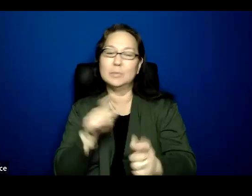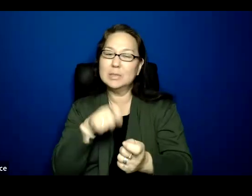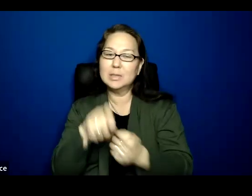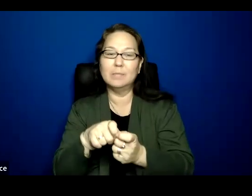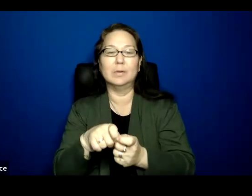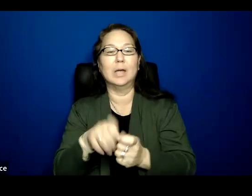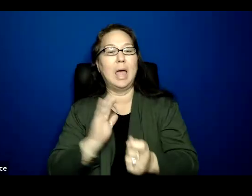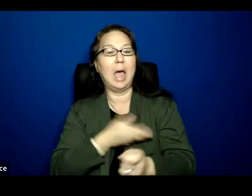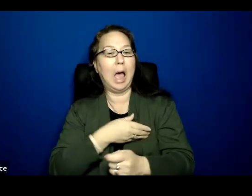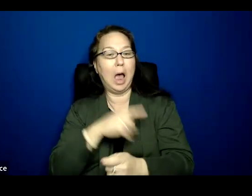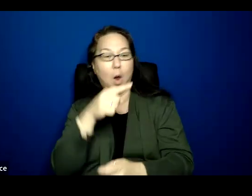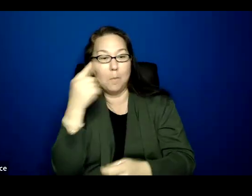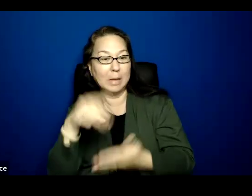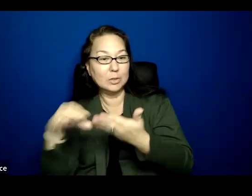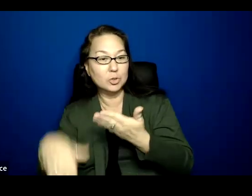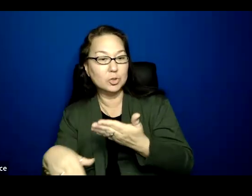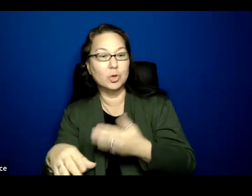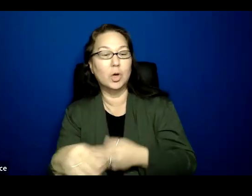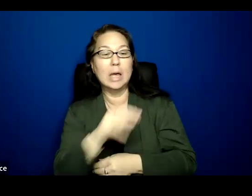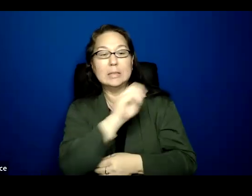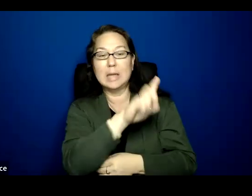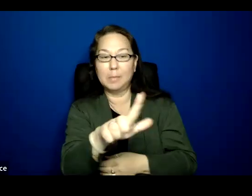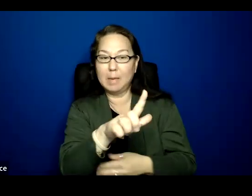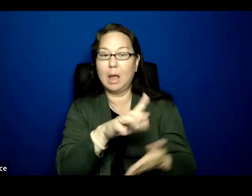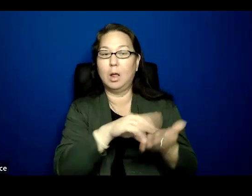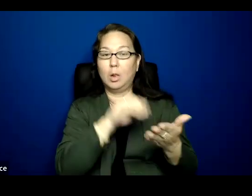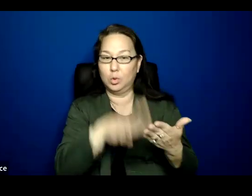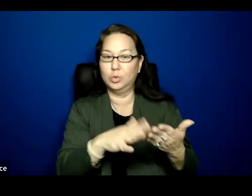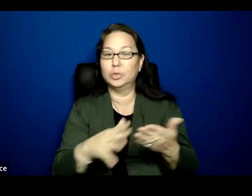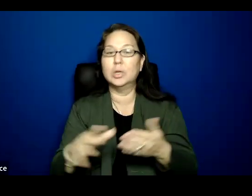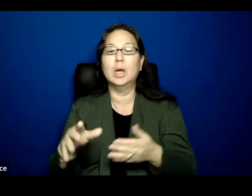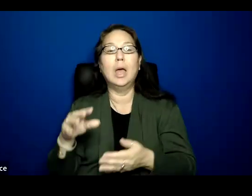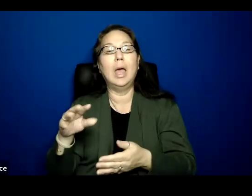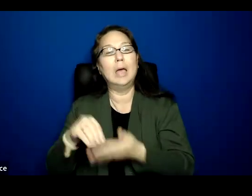special education services. As we review the key levers of the 4 district